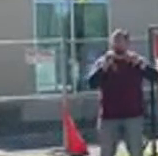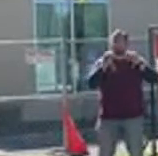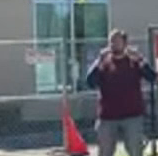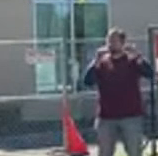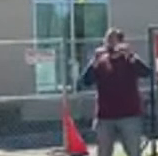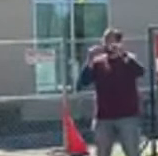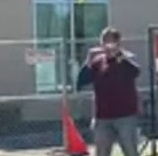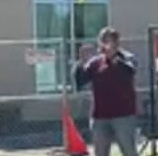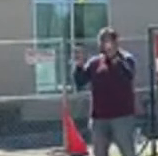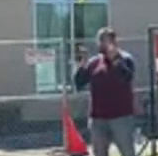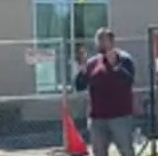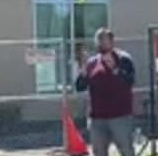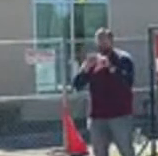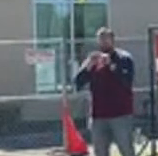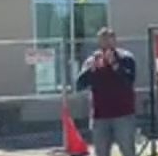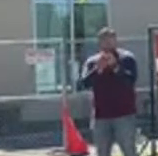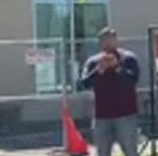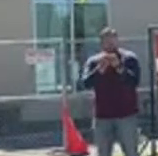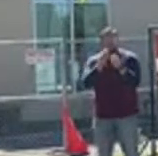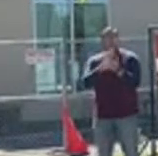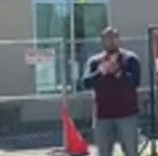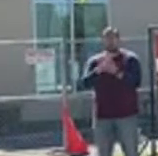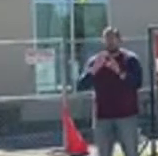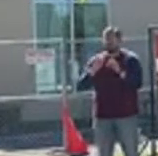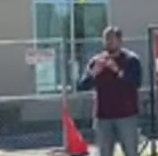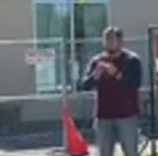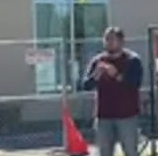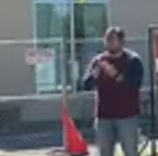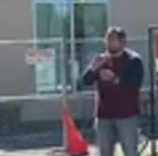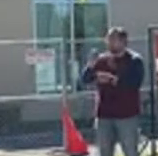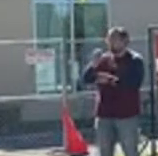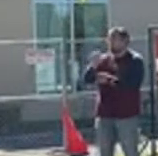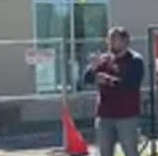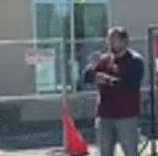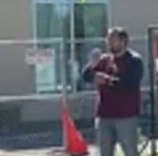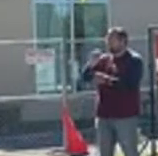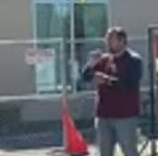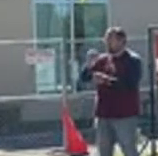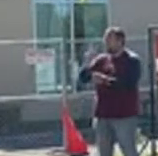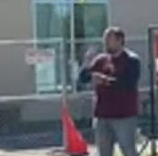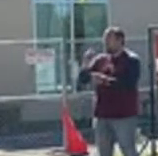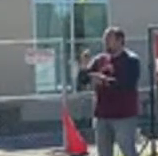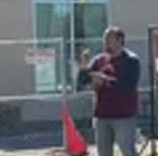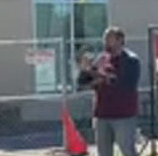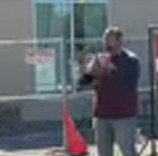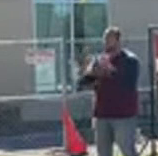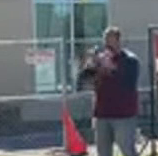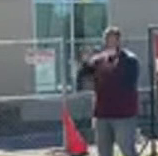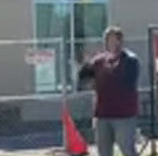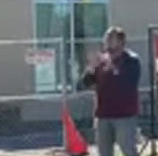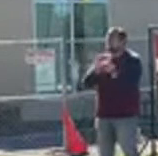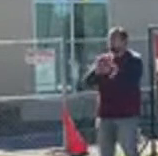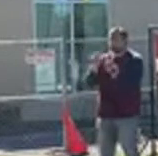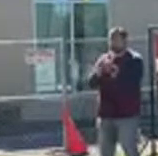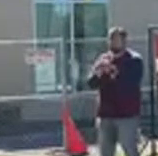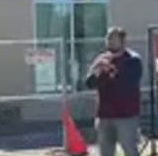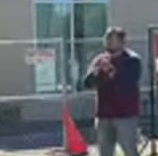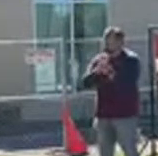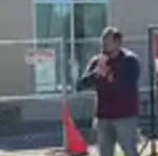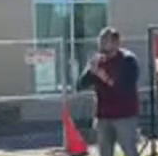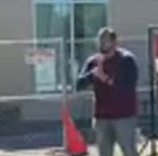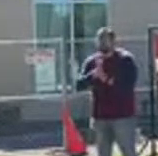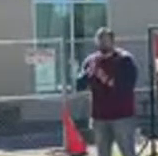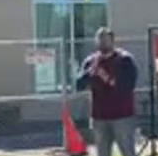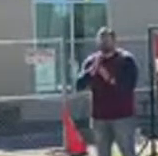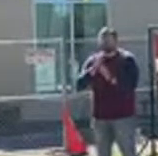school district that runs the construction work. Joel Smallwood's team has been fantastic to work with. They're very professional.